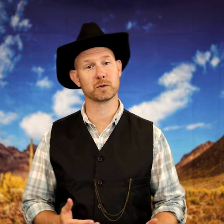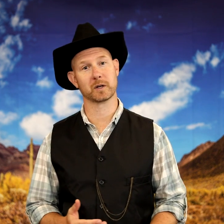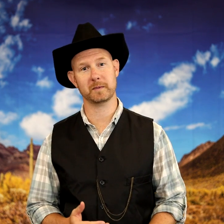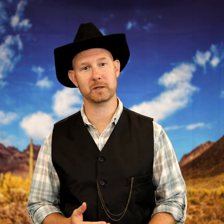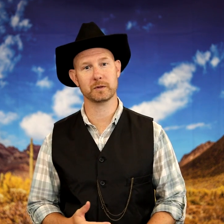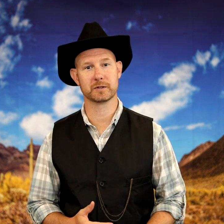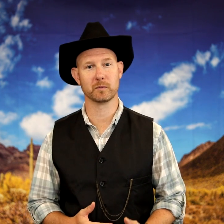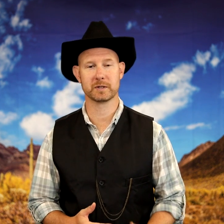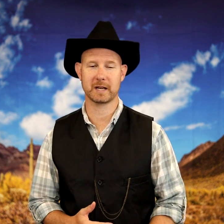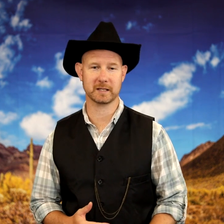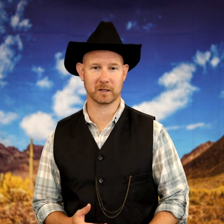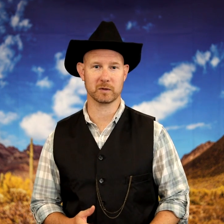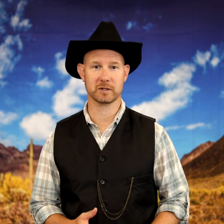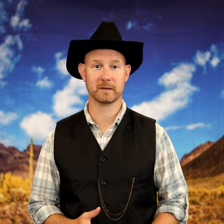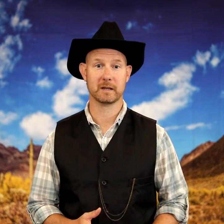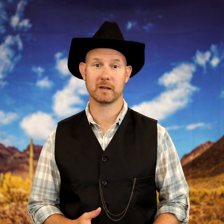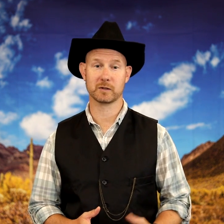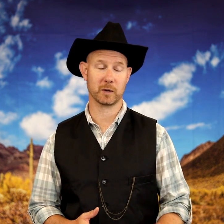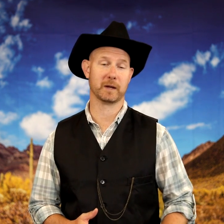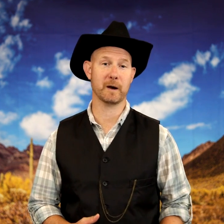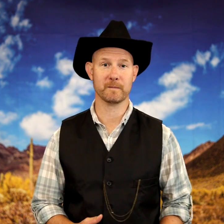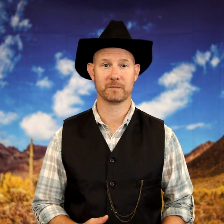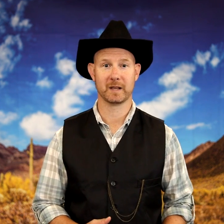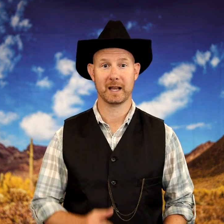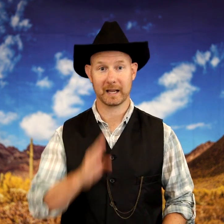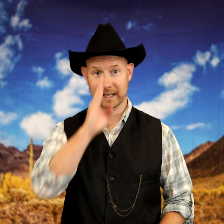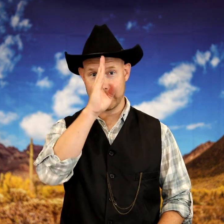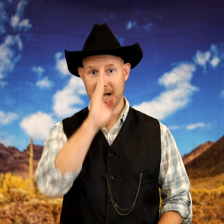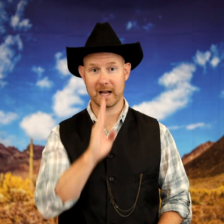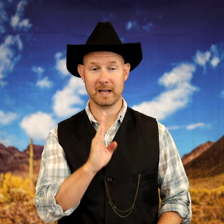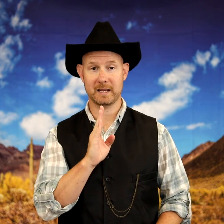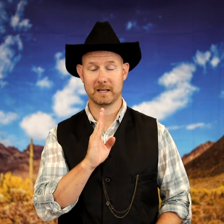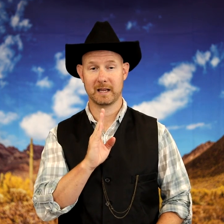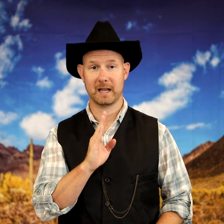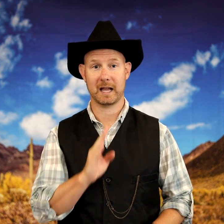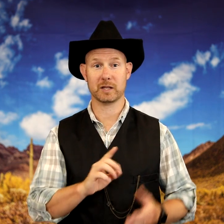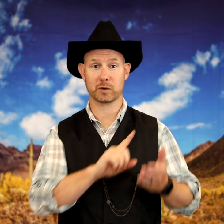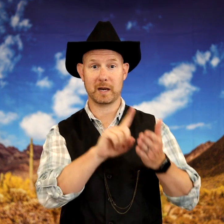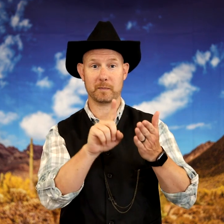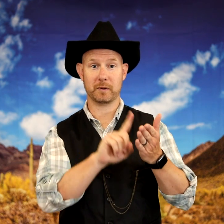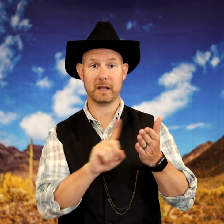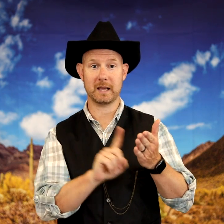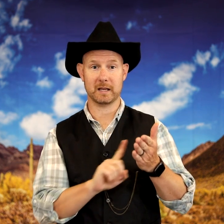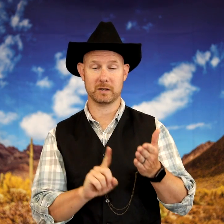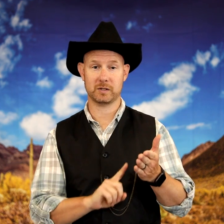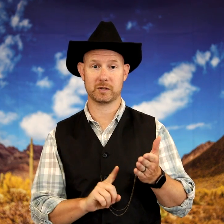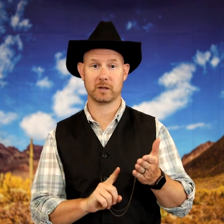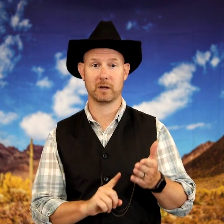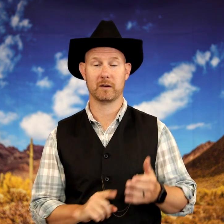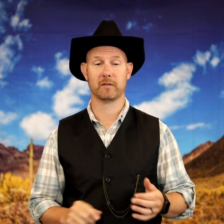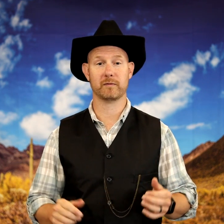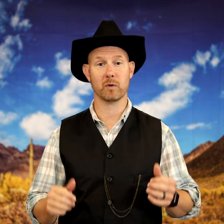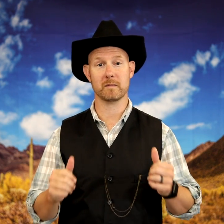we're going to be doing some more sign language. So here we go. God has great plans for